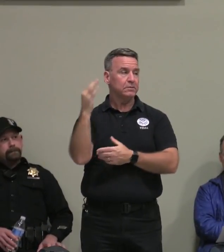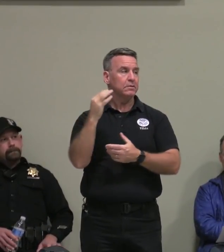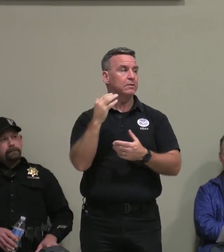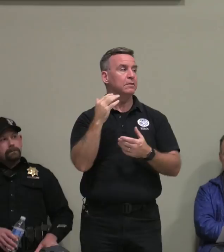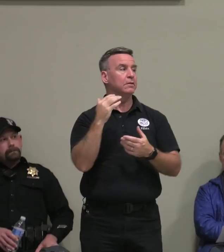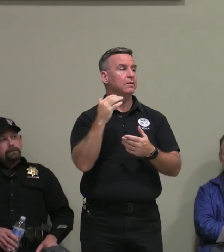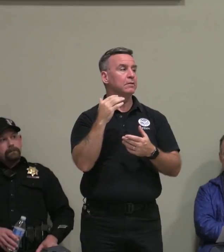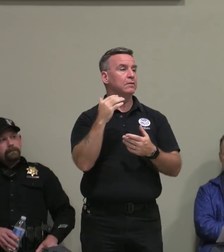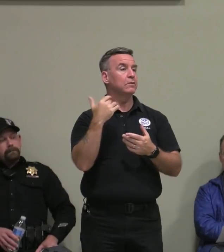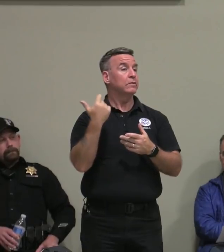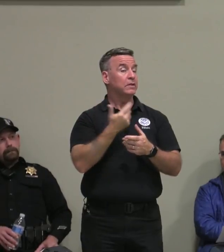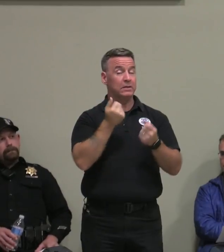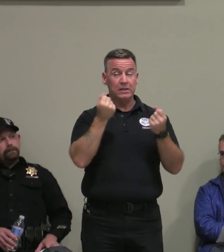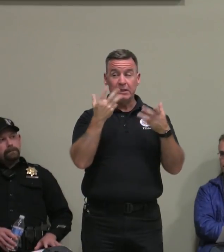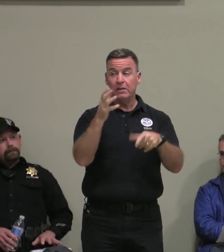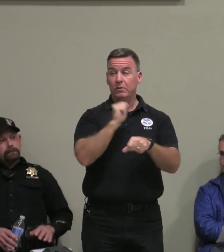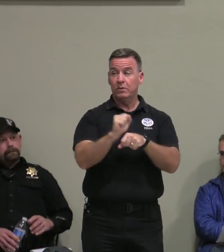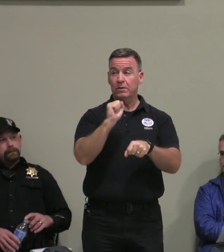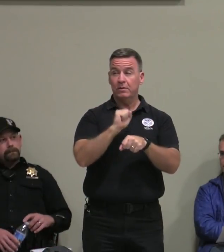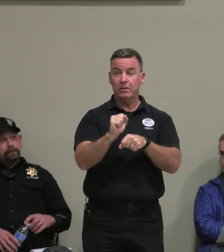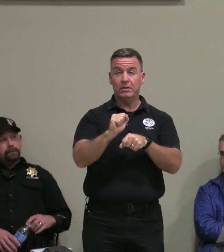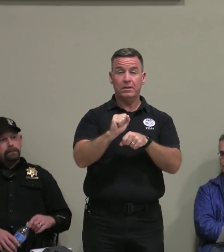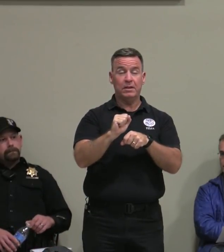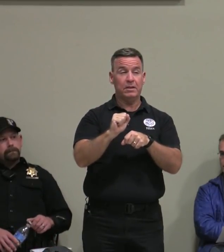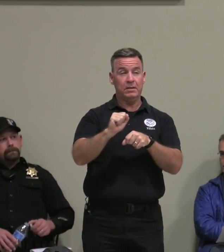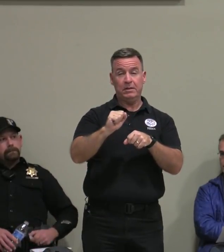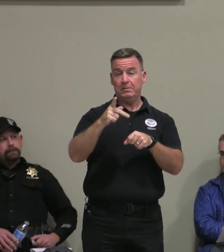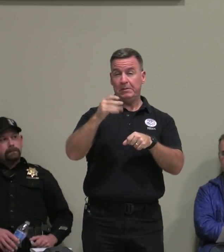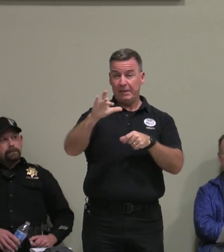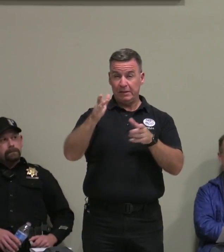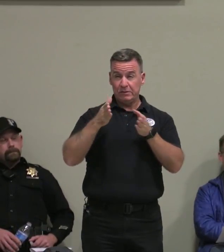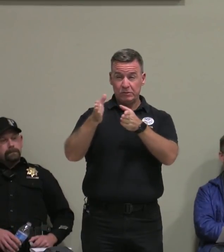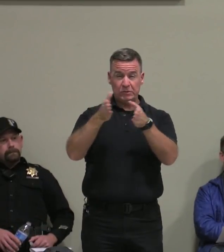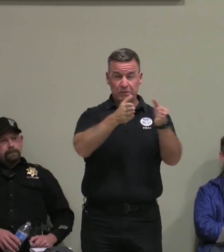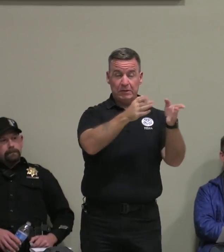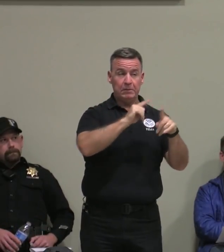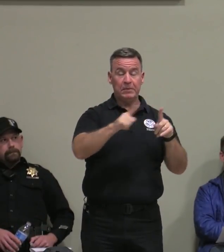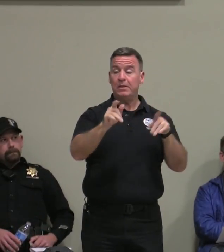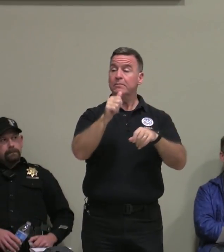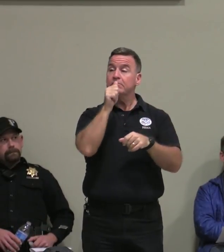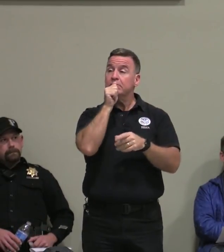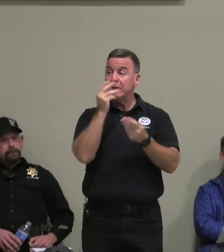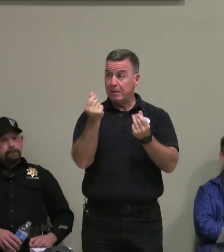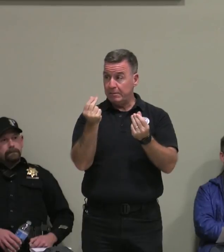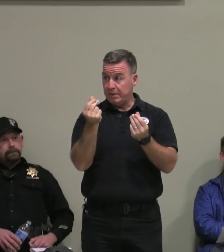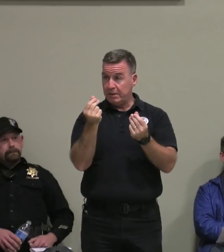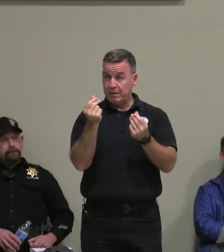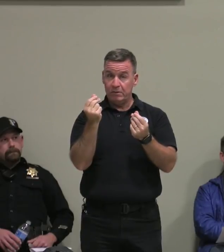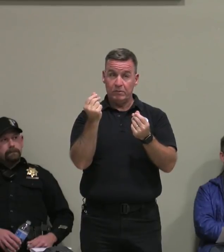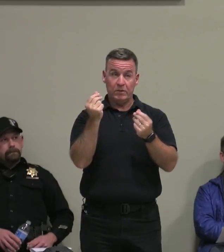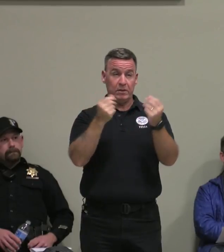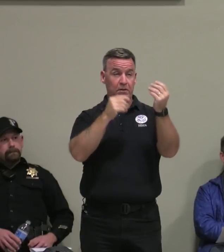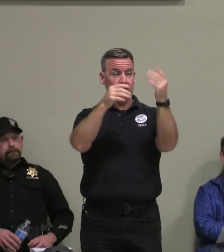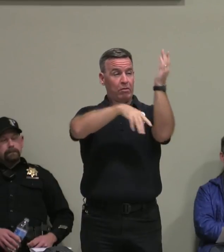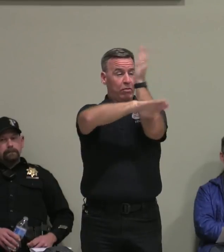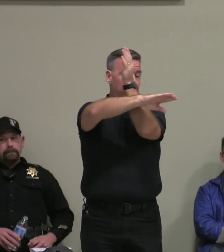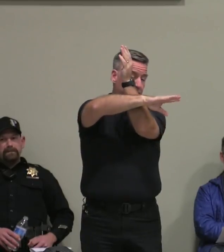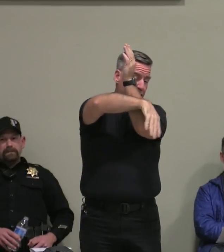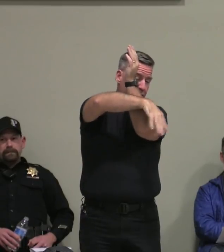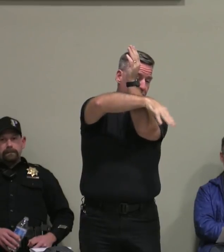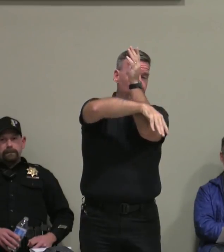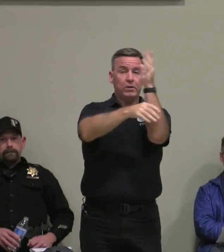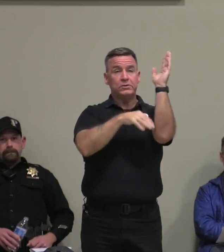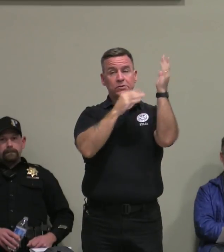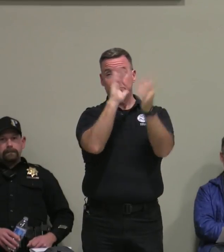have done a lot of work on the public rights of way. But trees on private property, whether they're limbs hanging over or